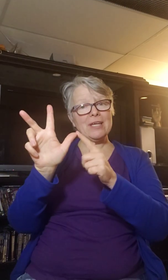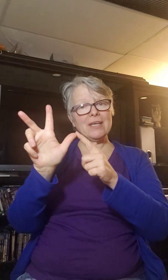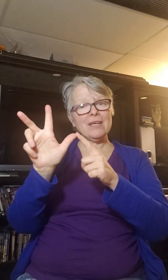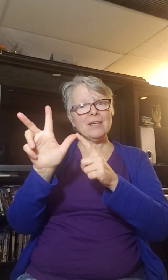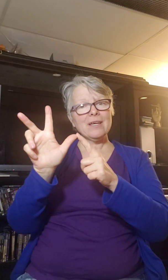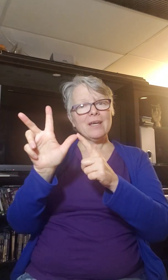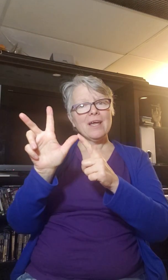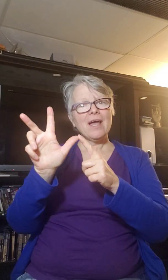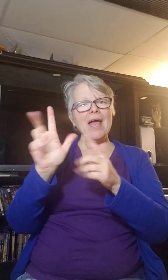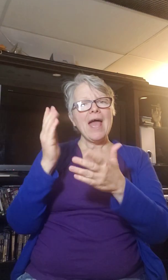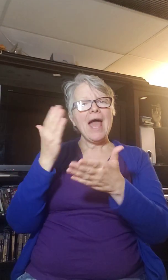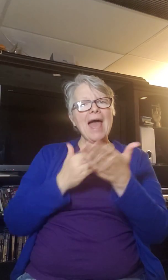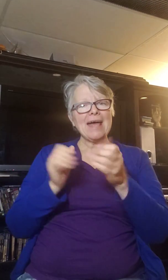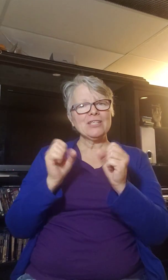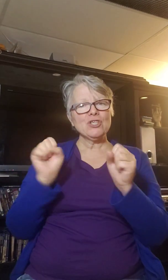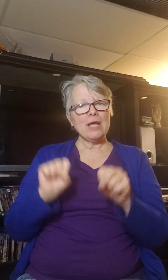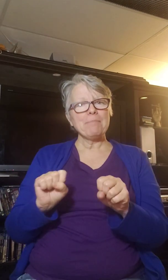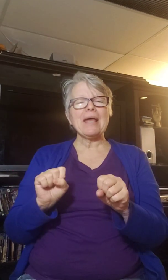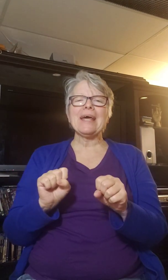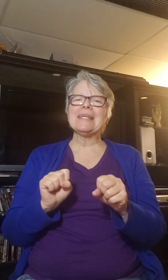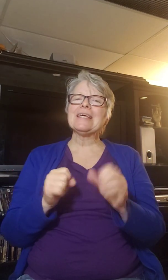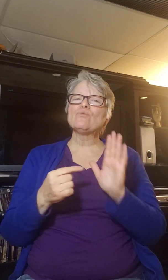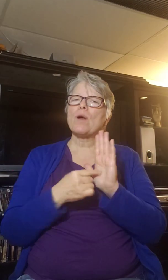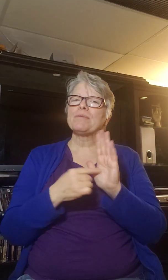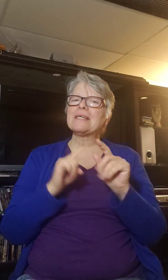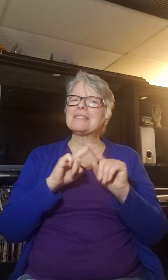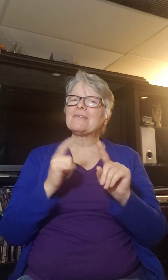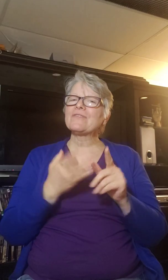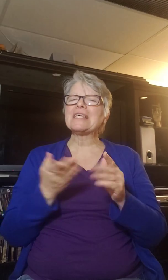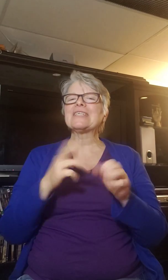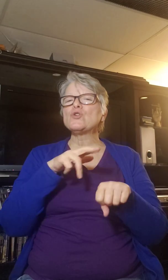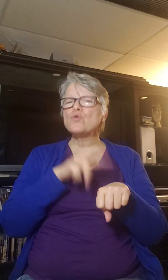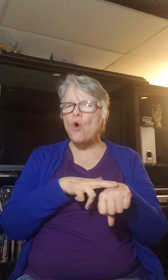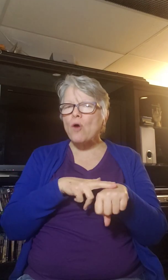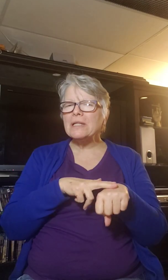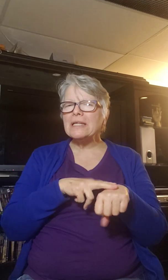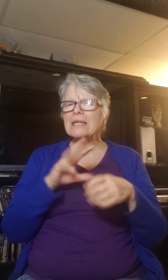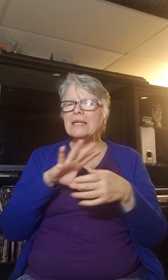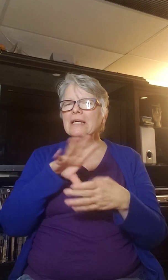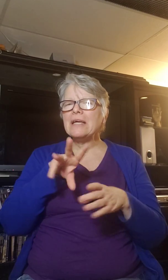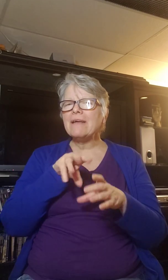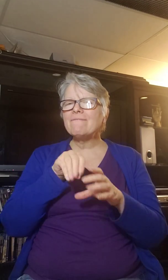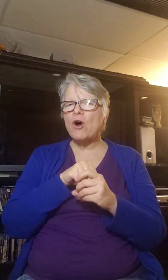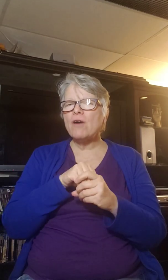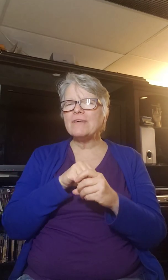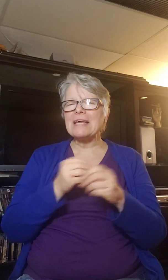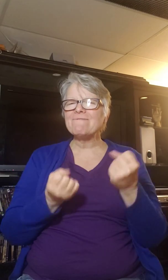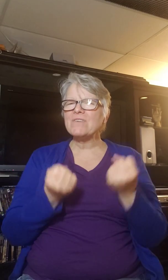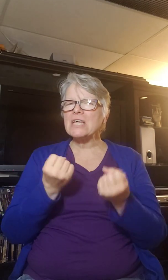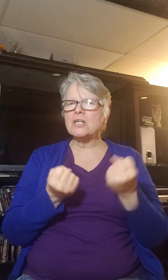3 hand shape, and it represents different things, normally involving vehicles